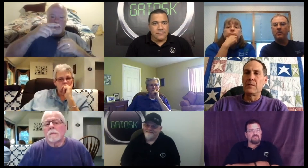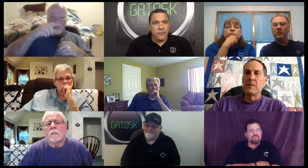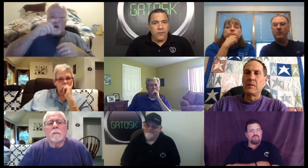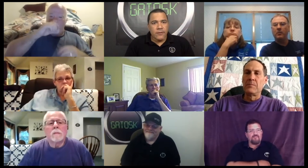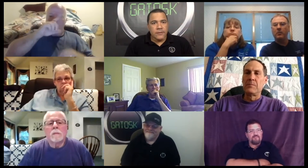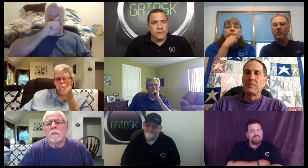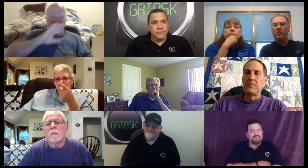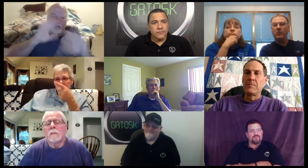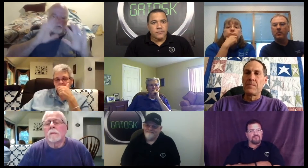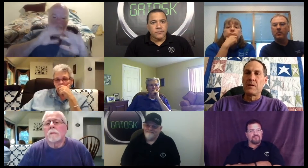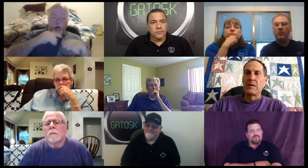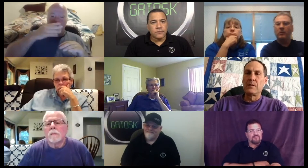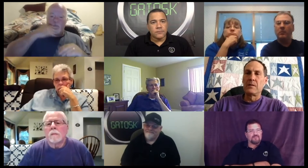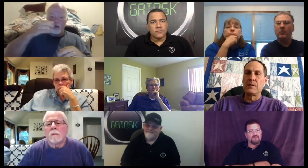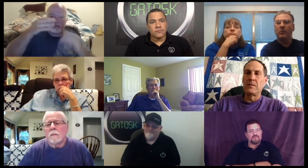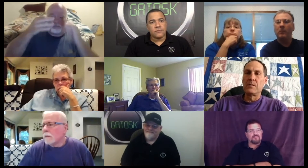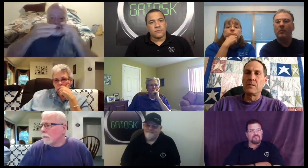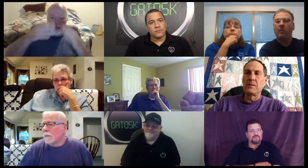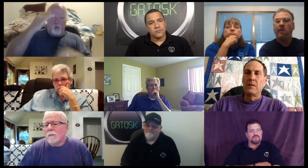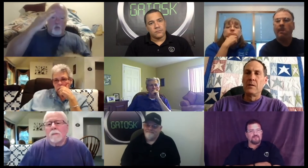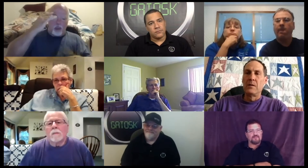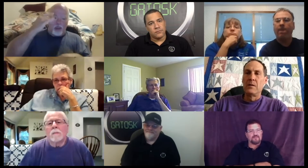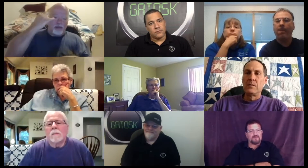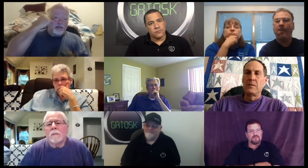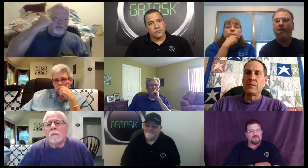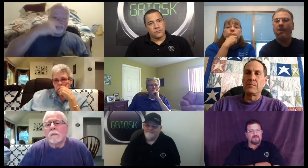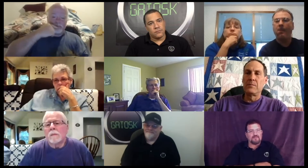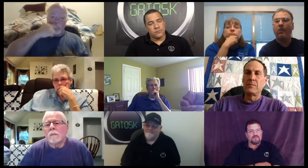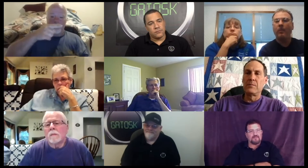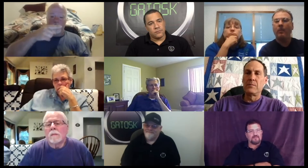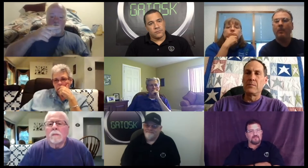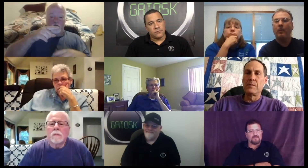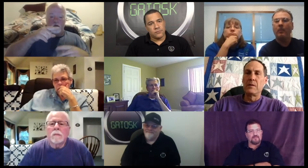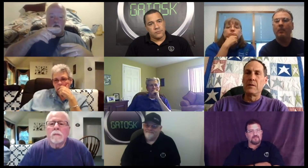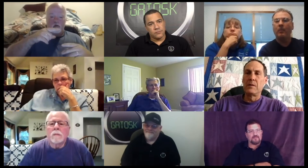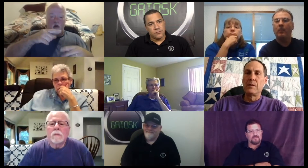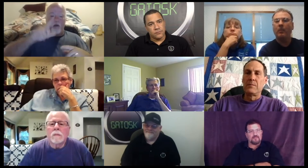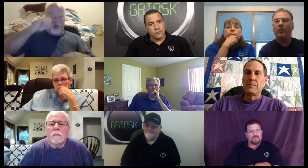Maybe you could explain. It's better to label it say for example,